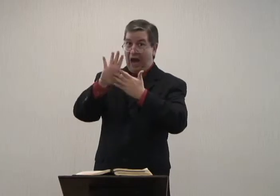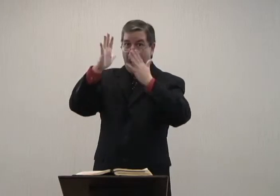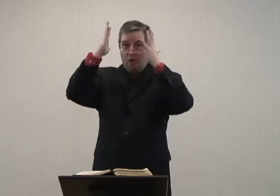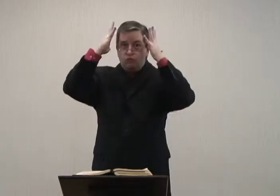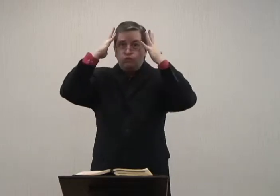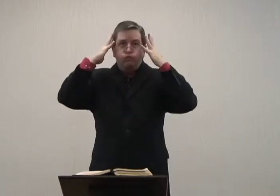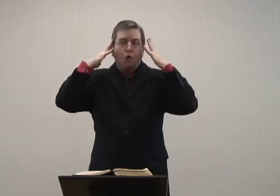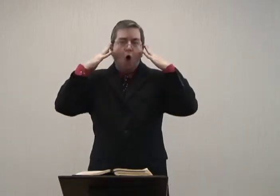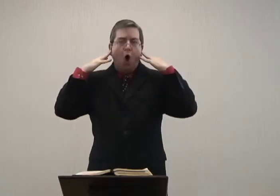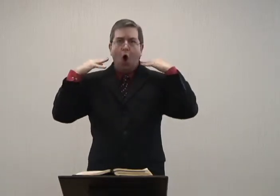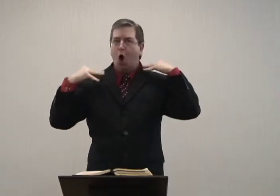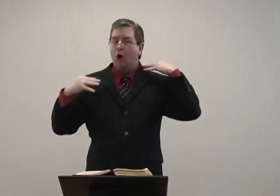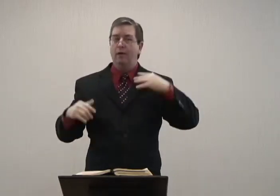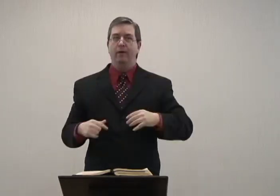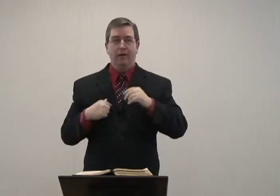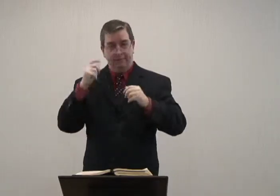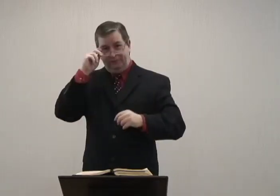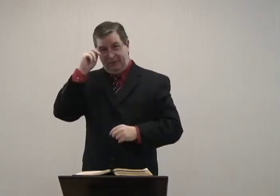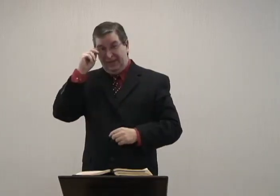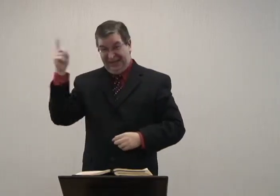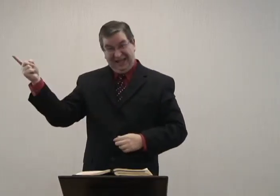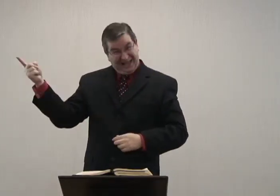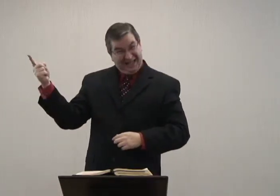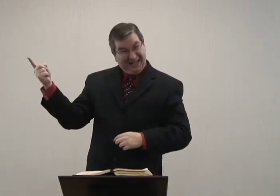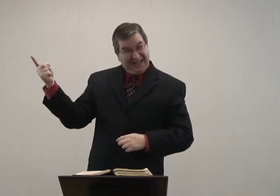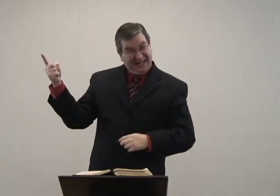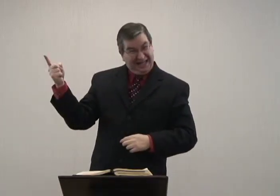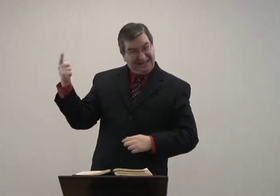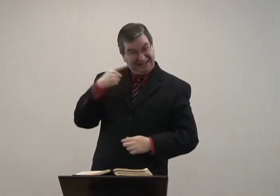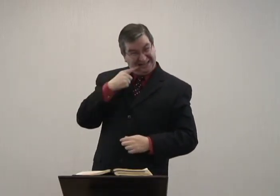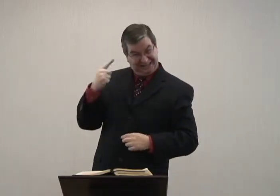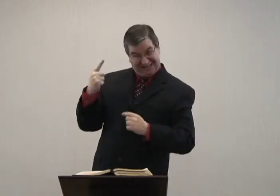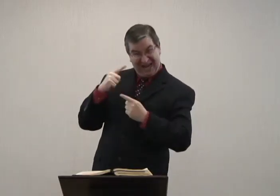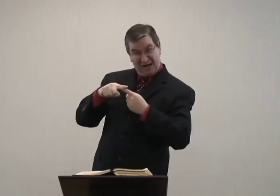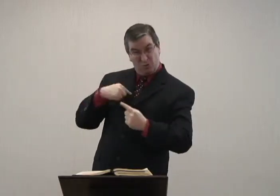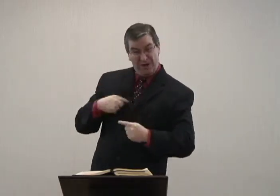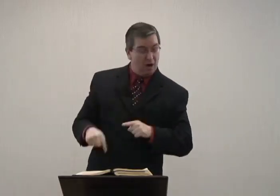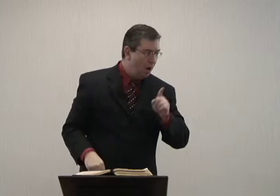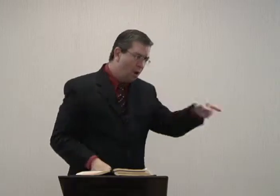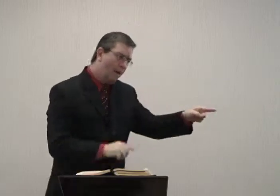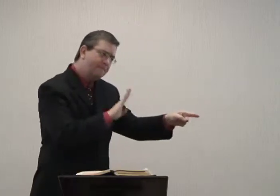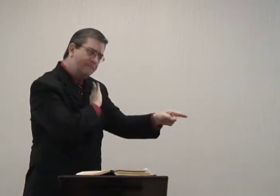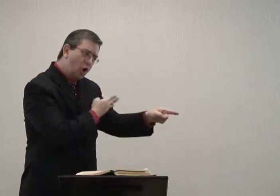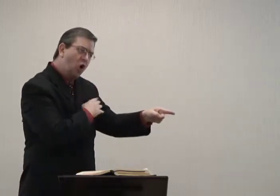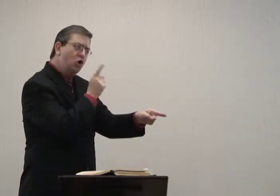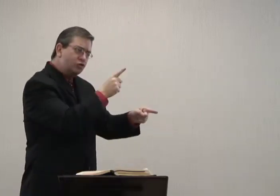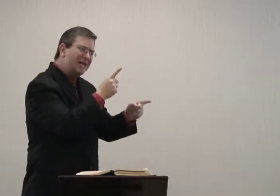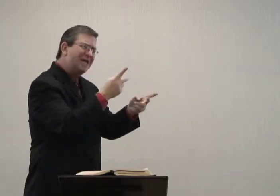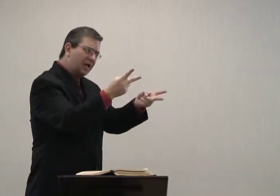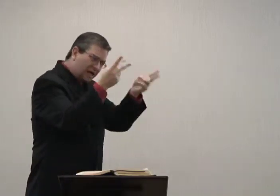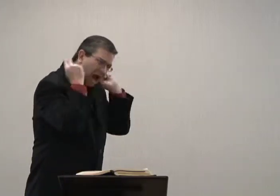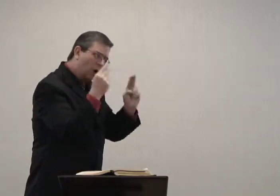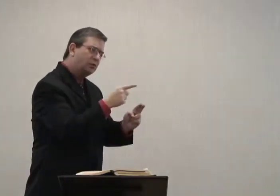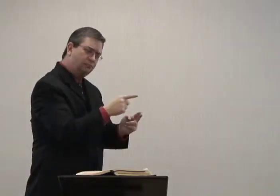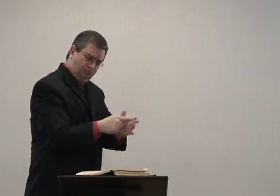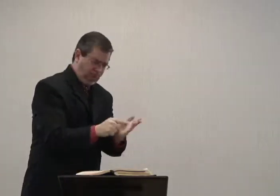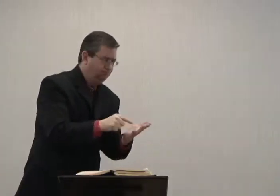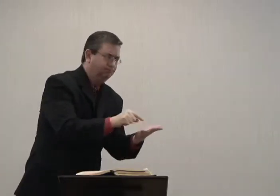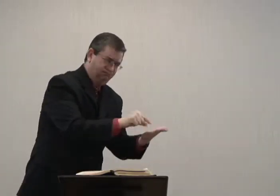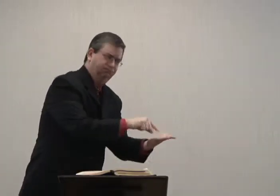His hair looked nice. It was nice, pretty blonde. He said to me, Lewis, you need to get a haircut.